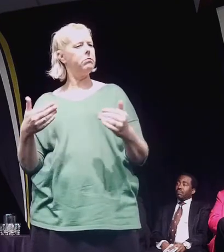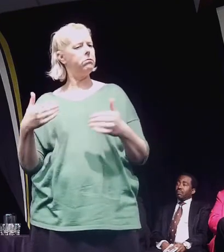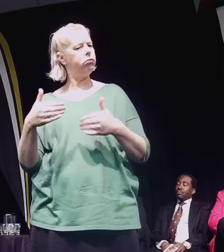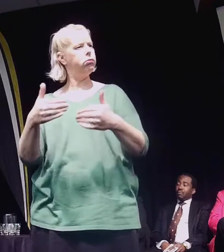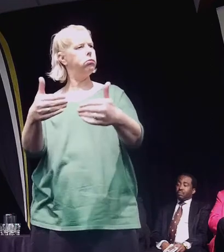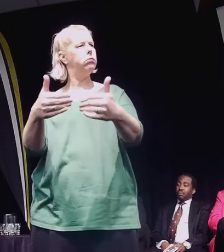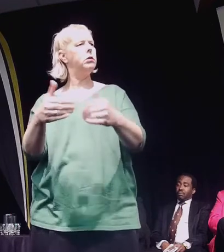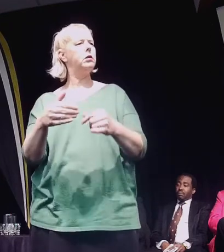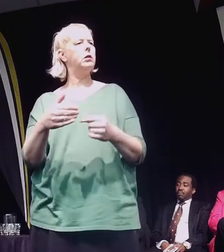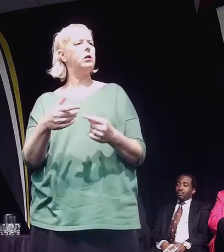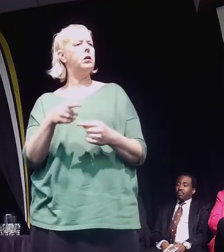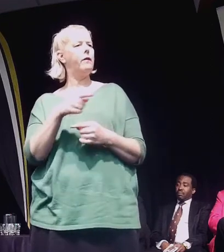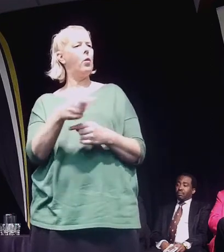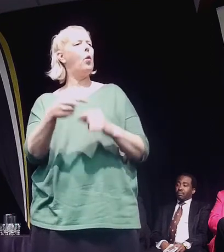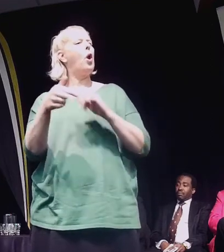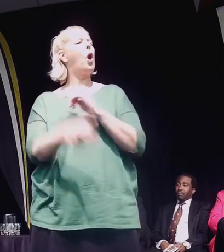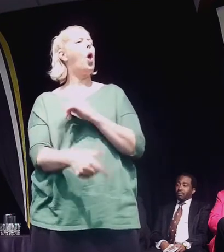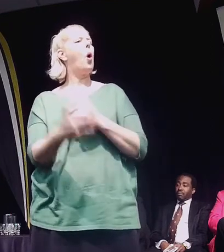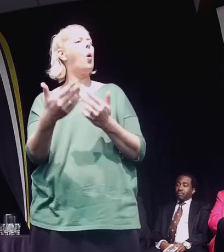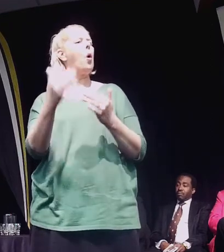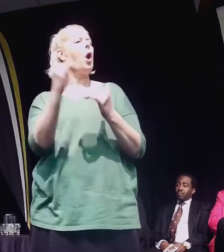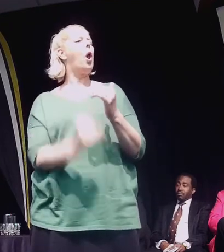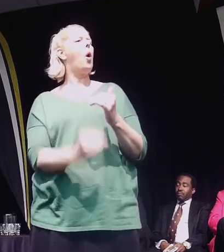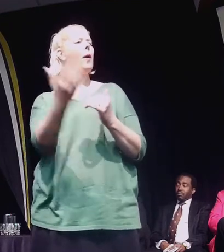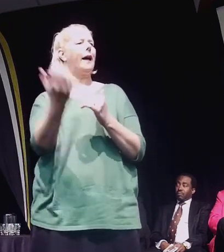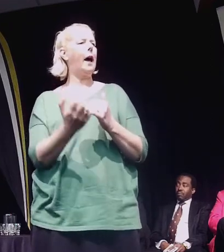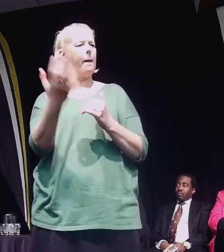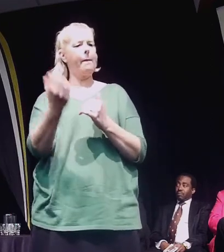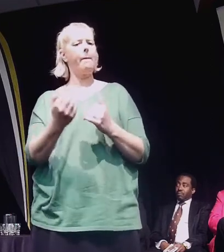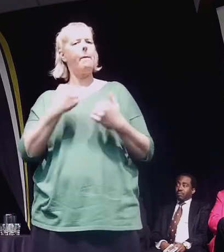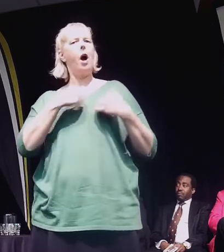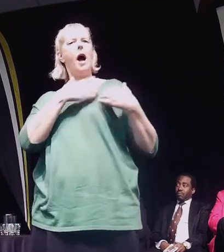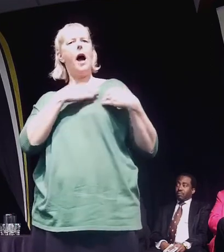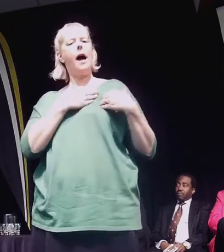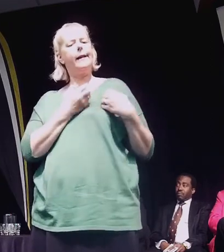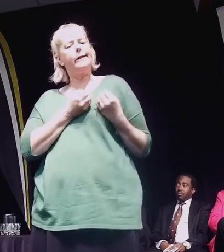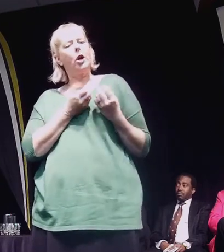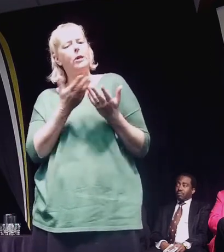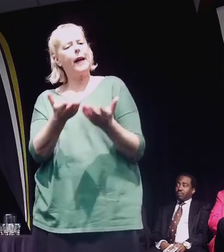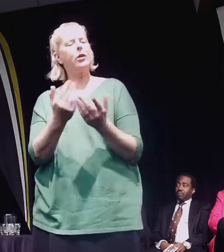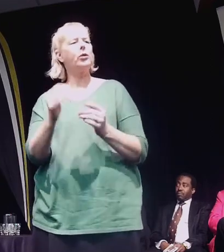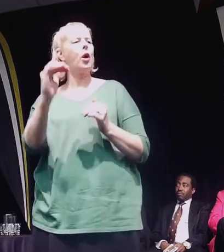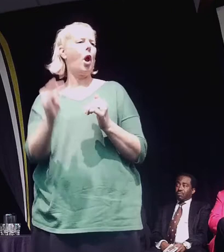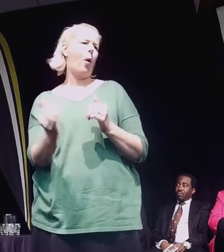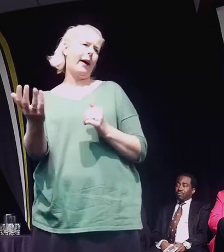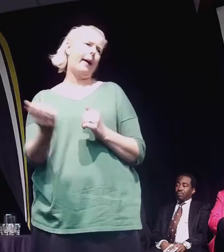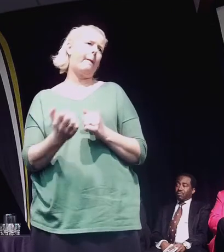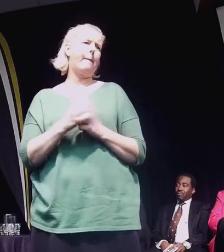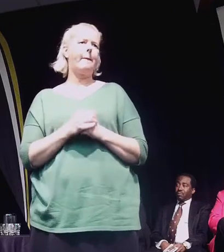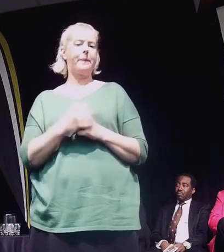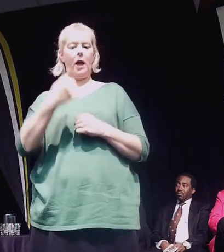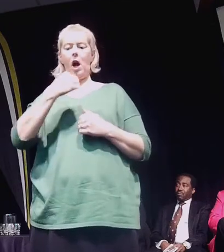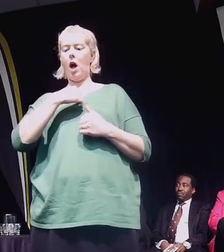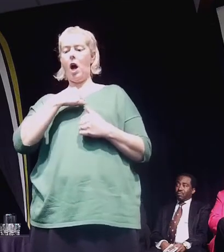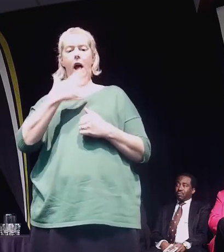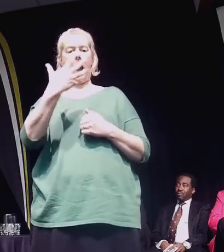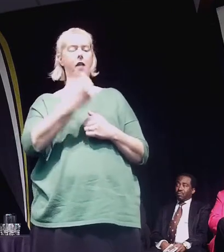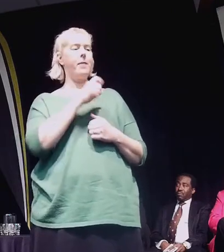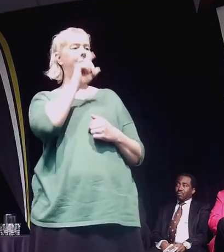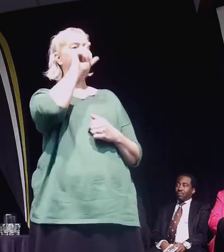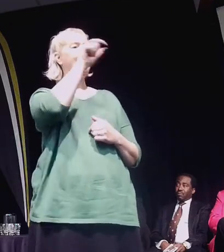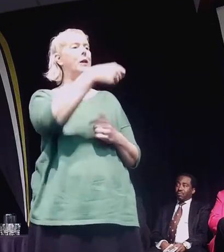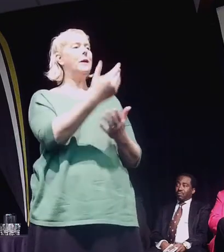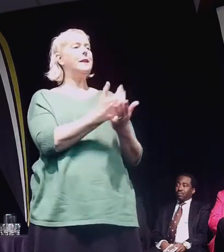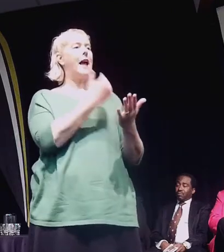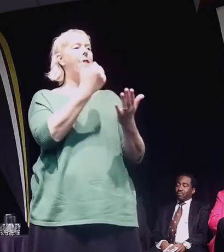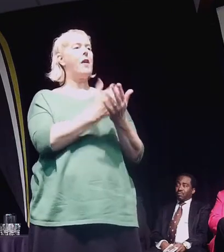so my issue here is I've been a KiwiSaver consultant since 2009, working for Huge